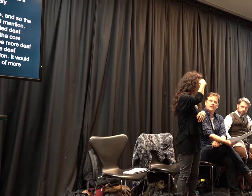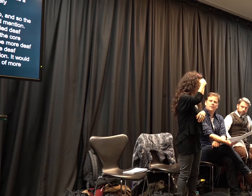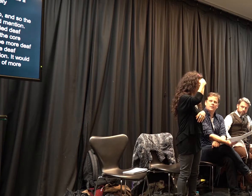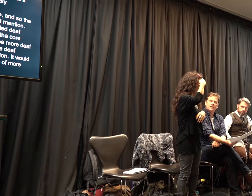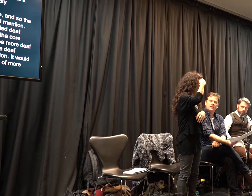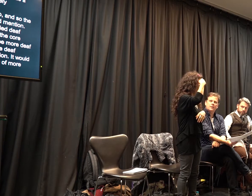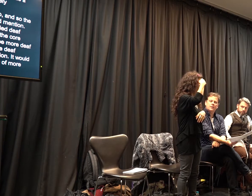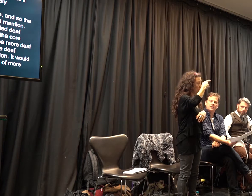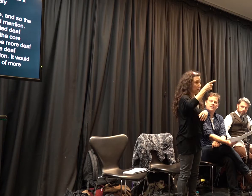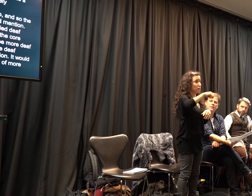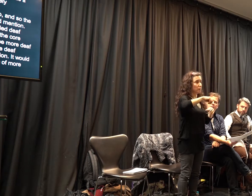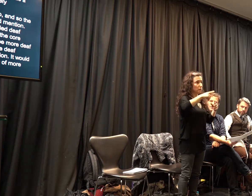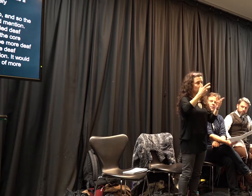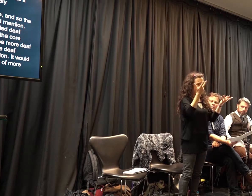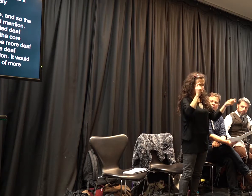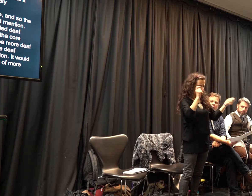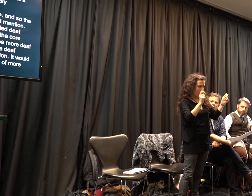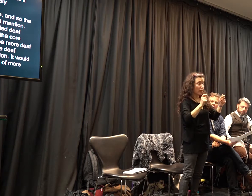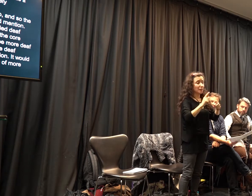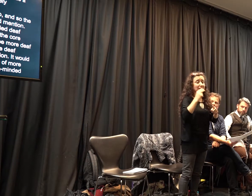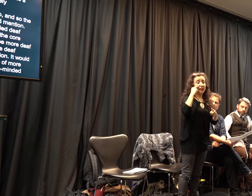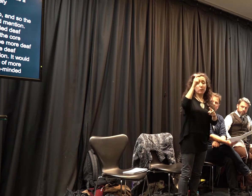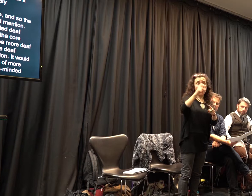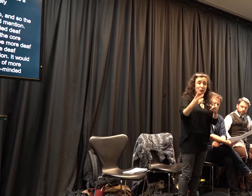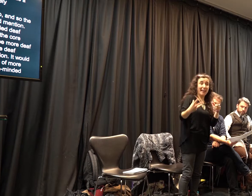fully open-minded